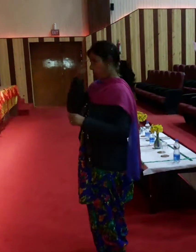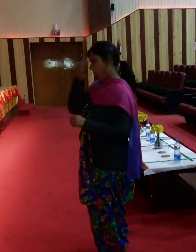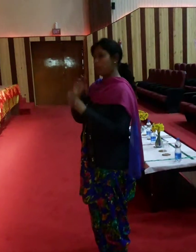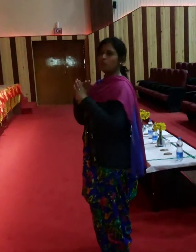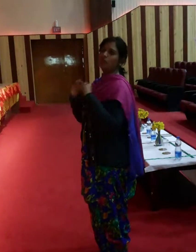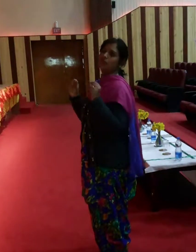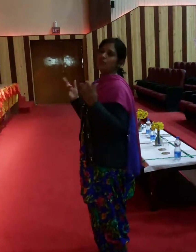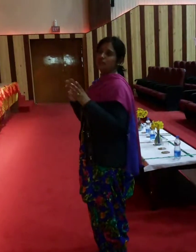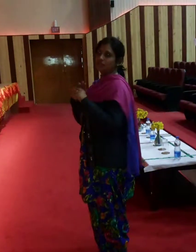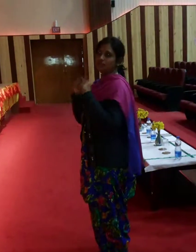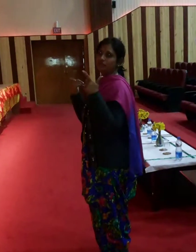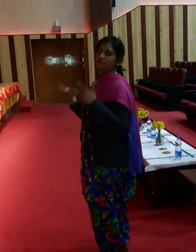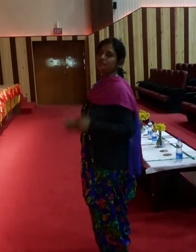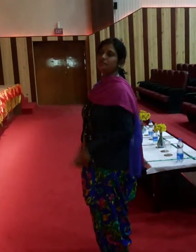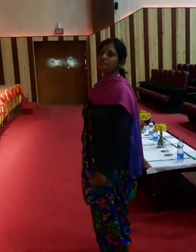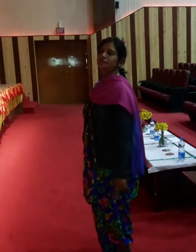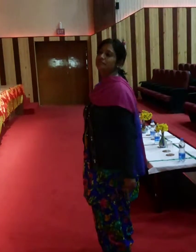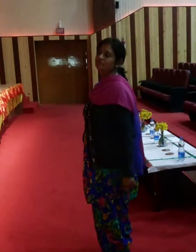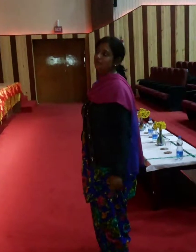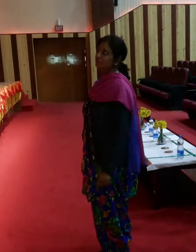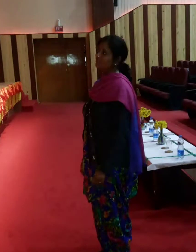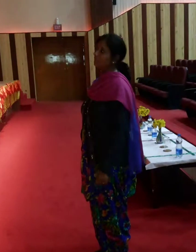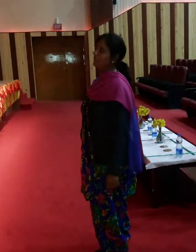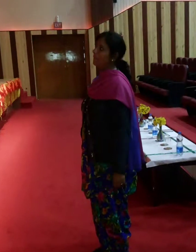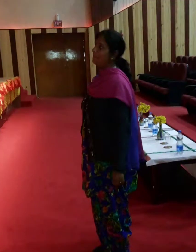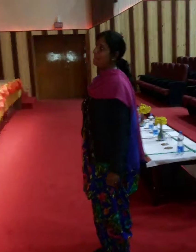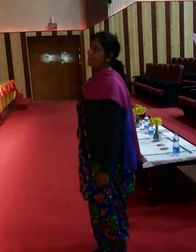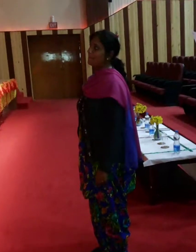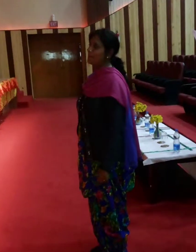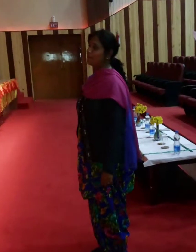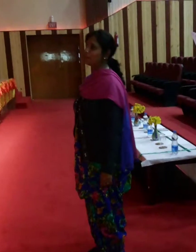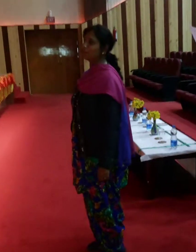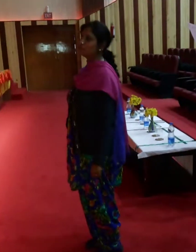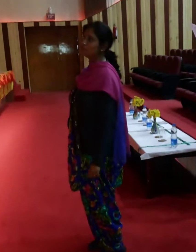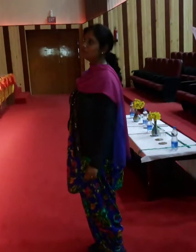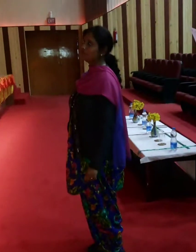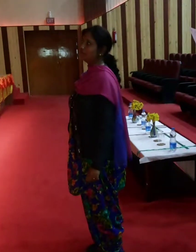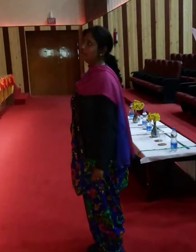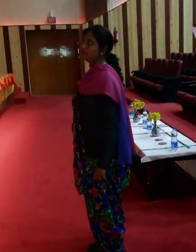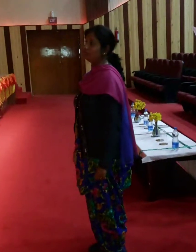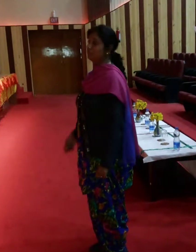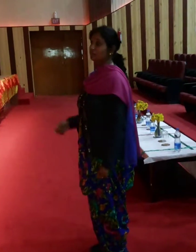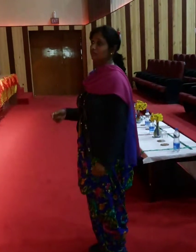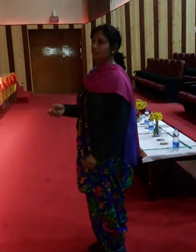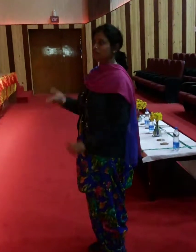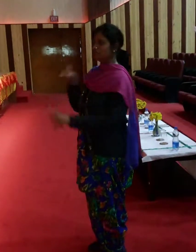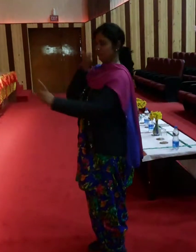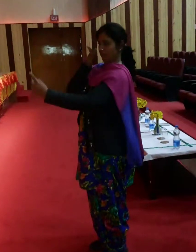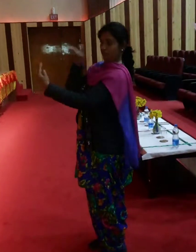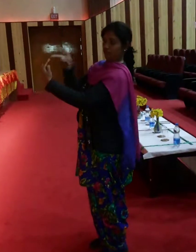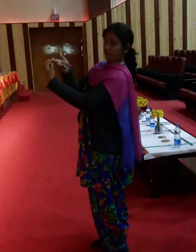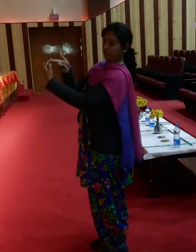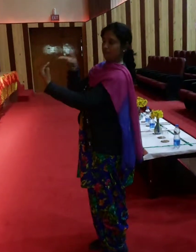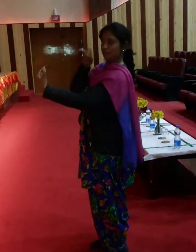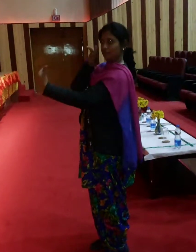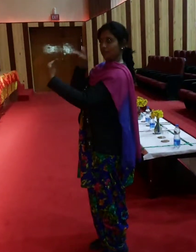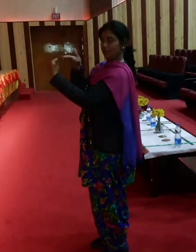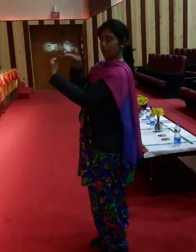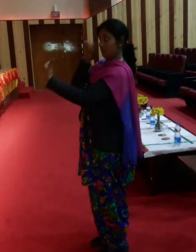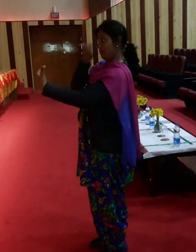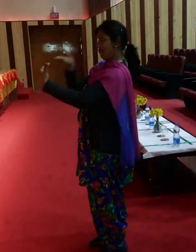Understand that the greatest challenges